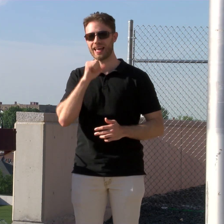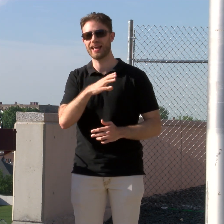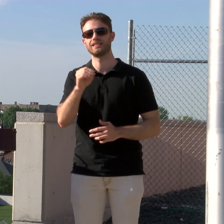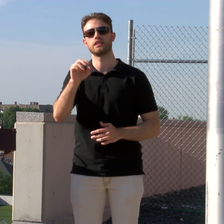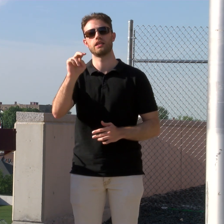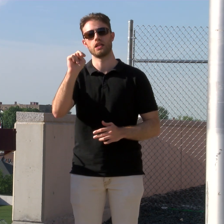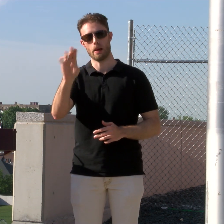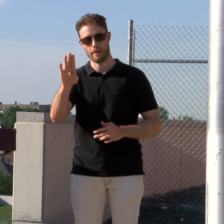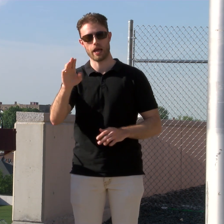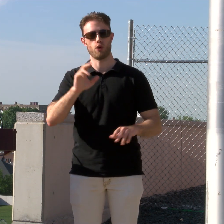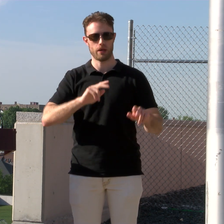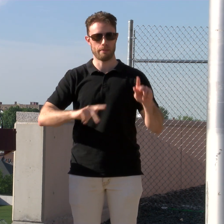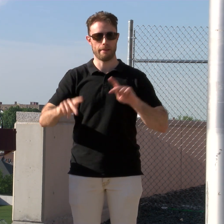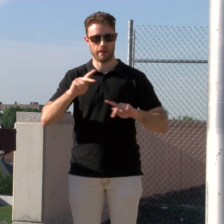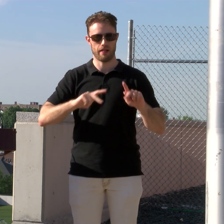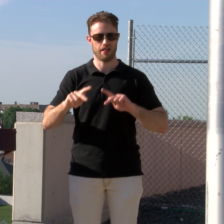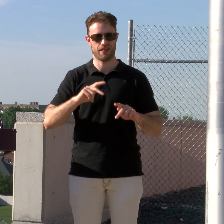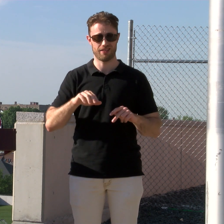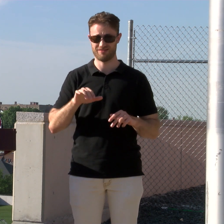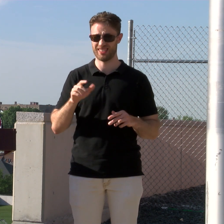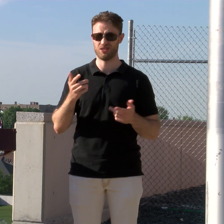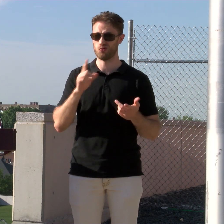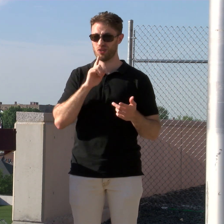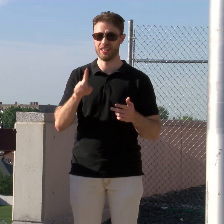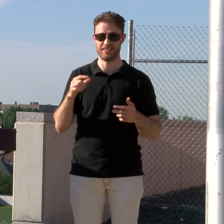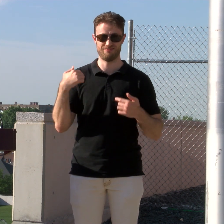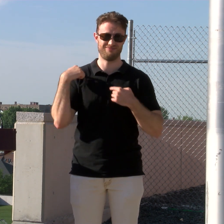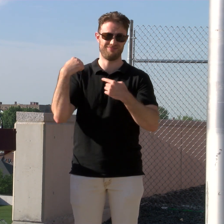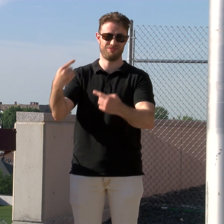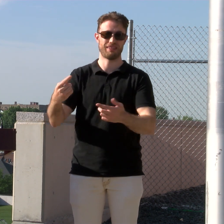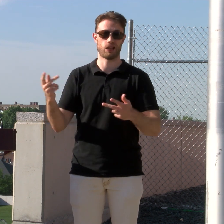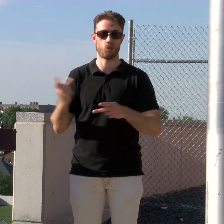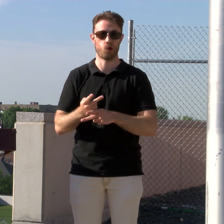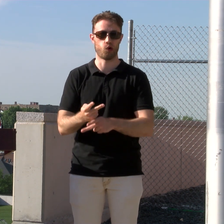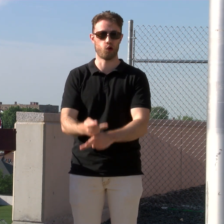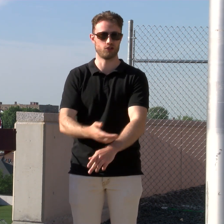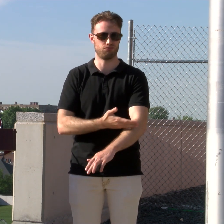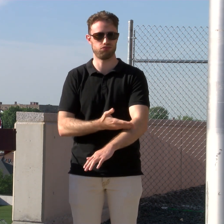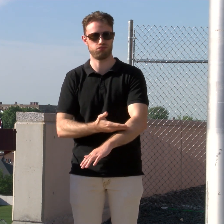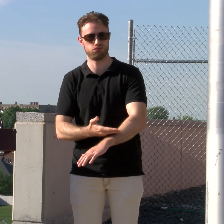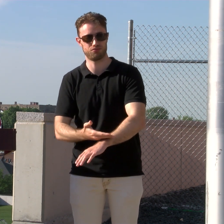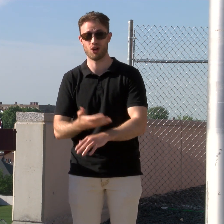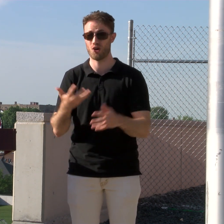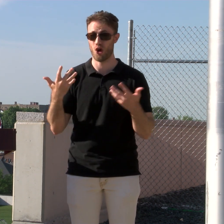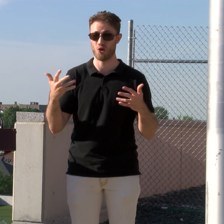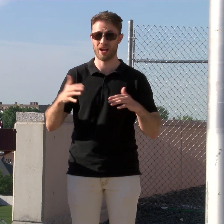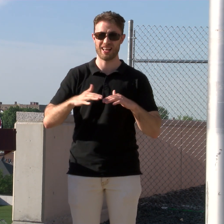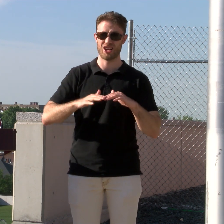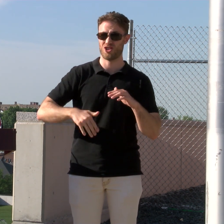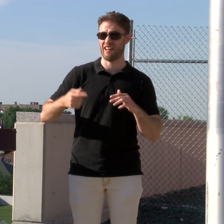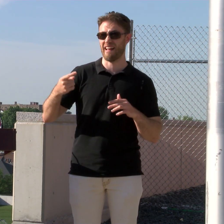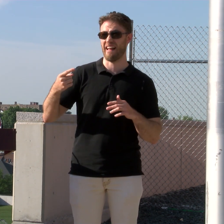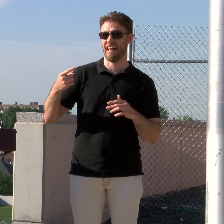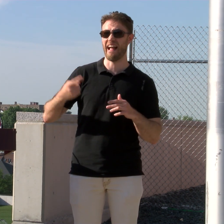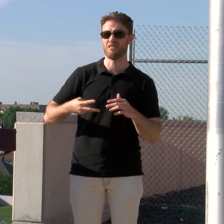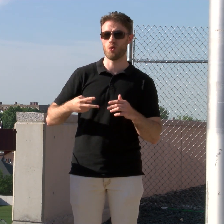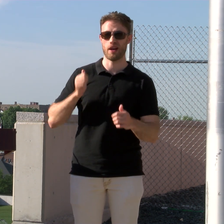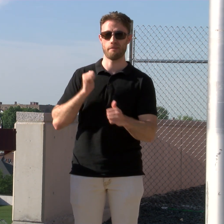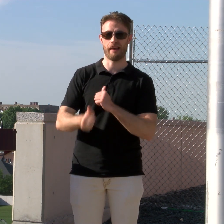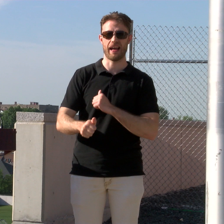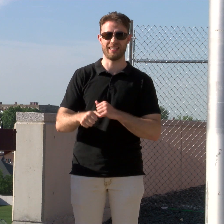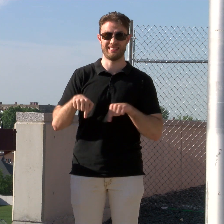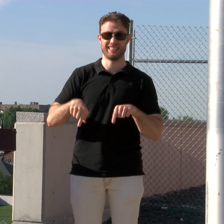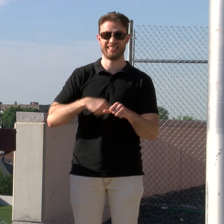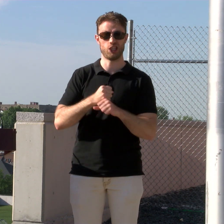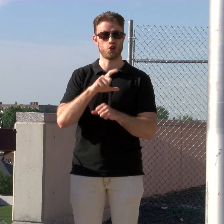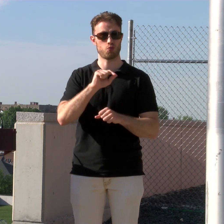non-binary people, and this is only getting worse. Already, less than halfway through